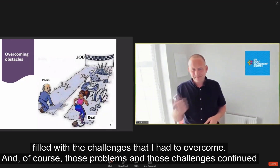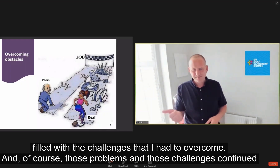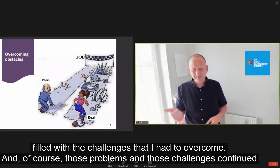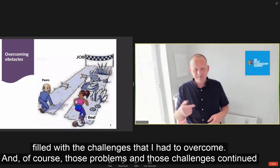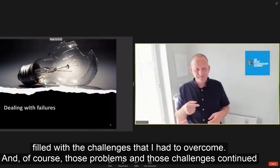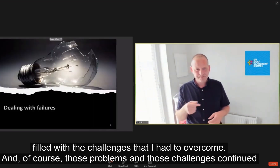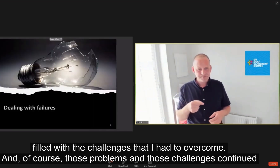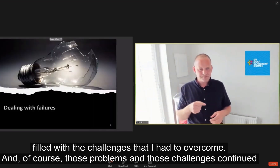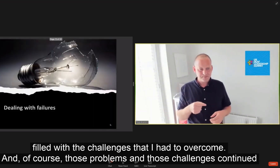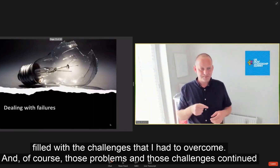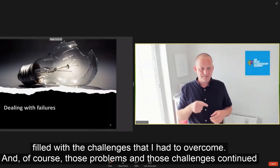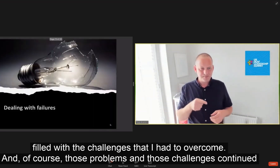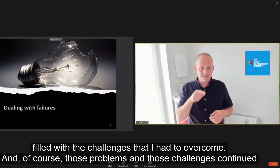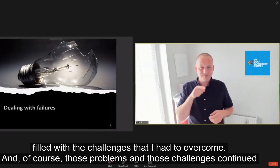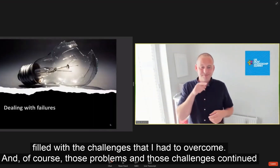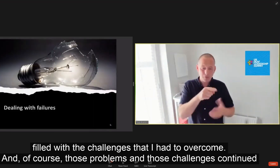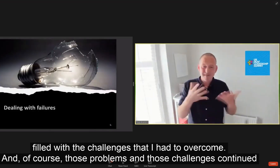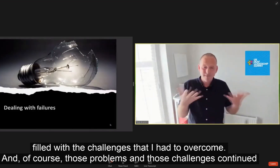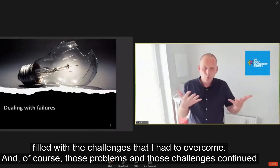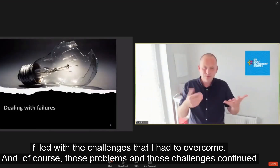challenges and hurdles that I overcame.